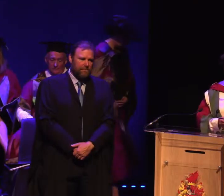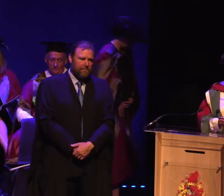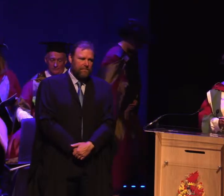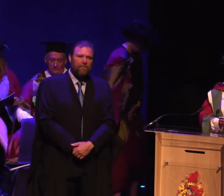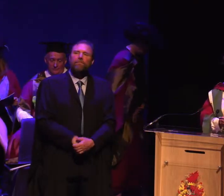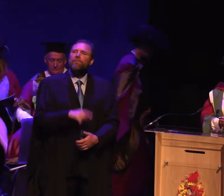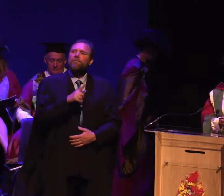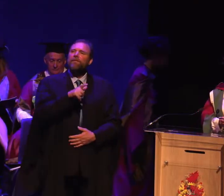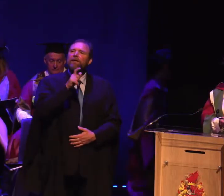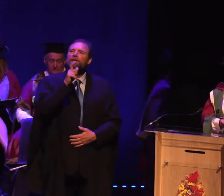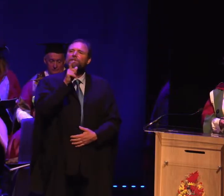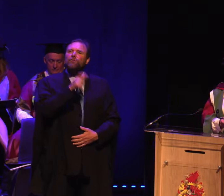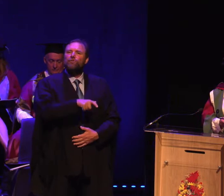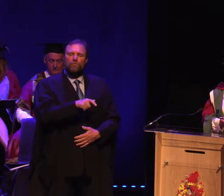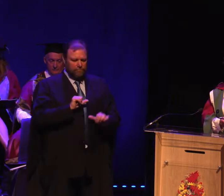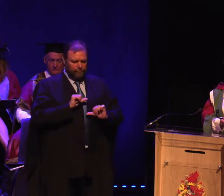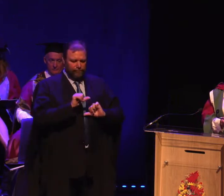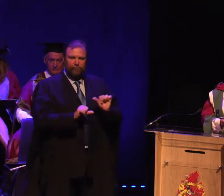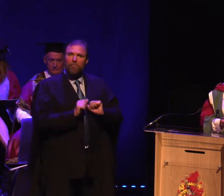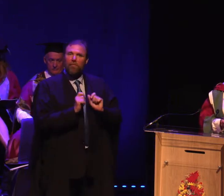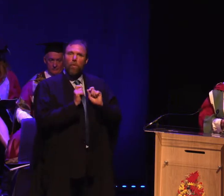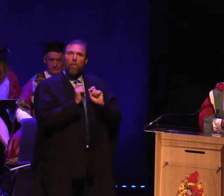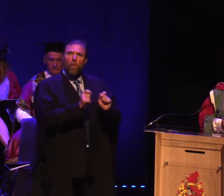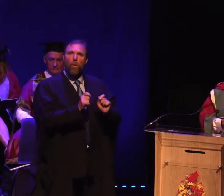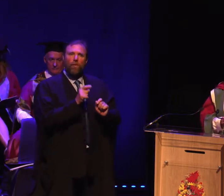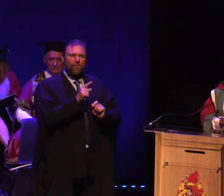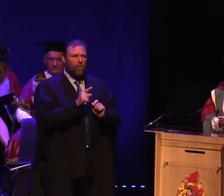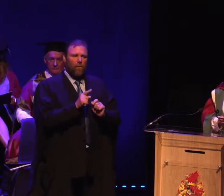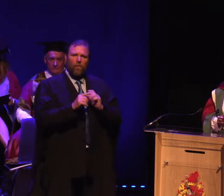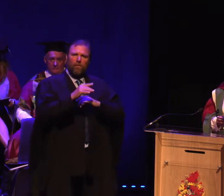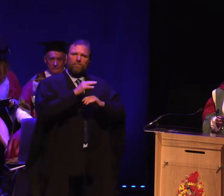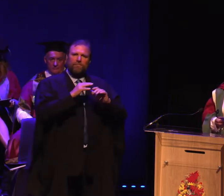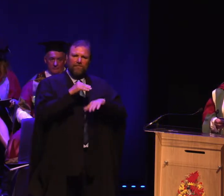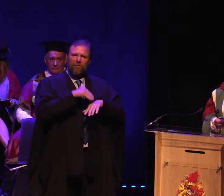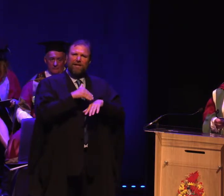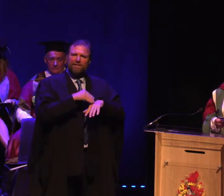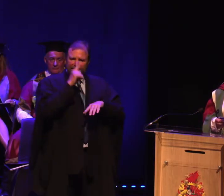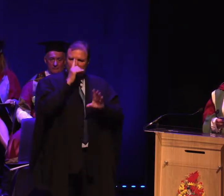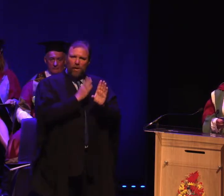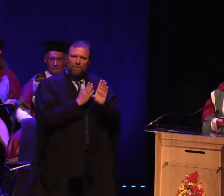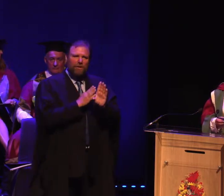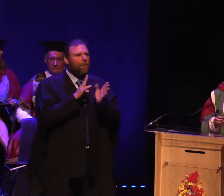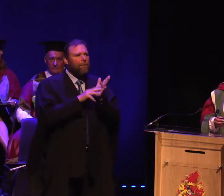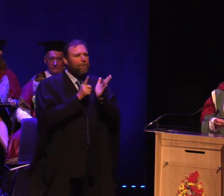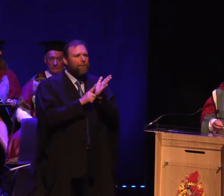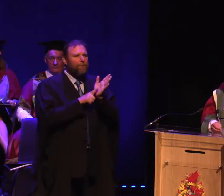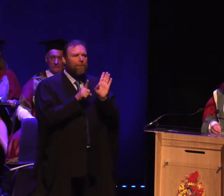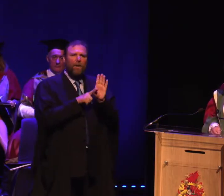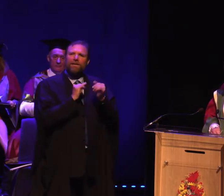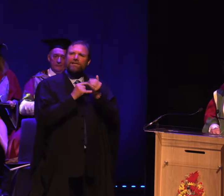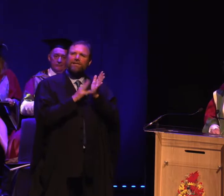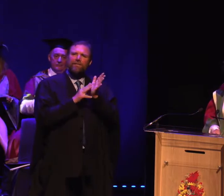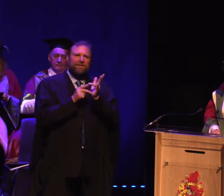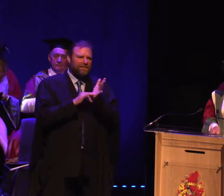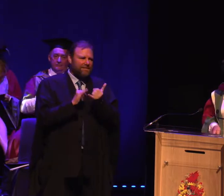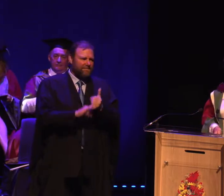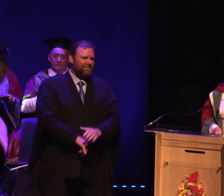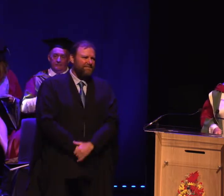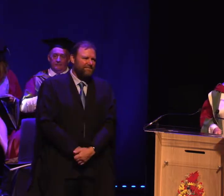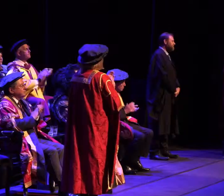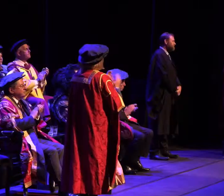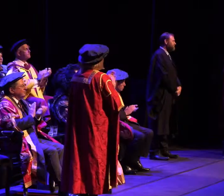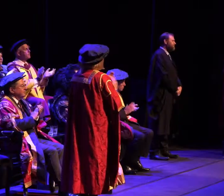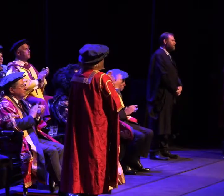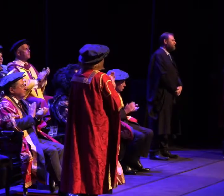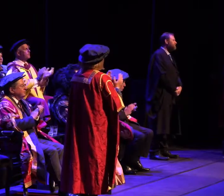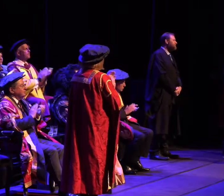This student has got the Programme Award for the MSc in Forensic Psychology, Molly Simmons.